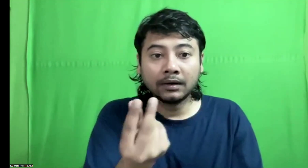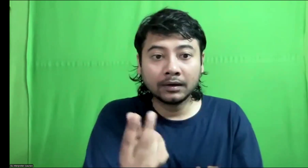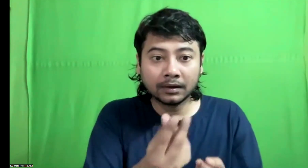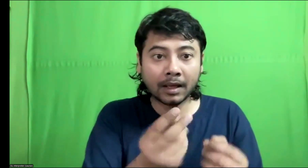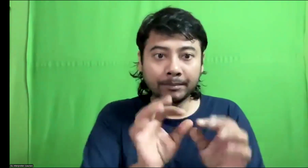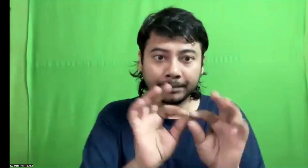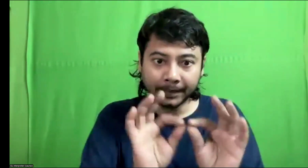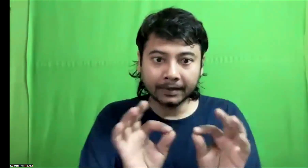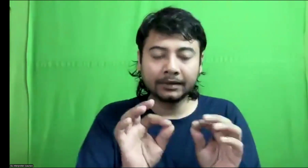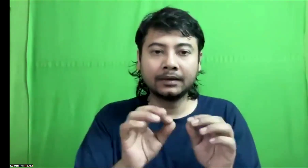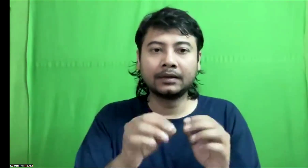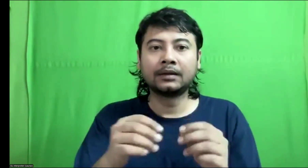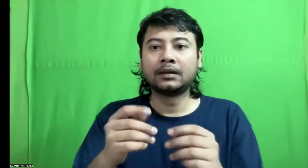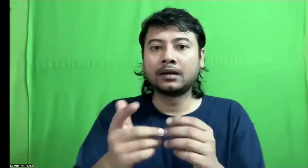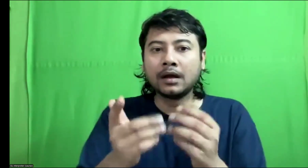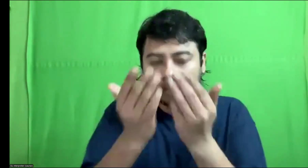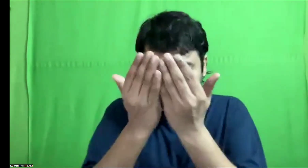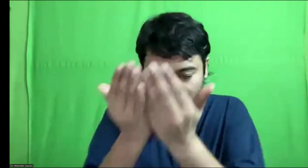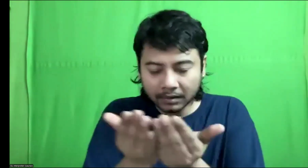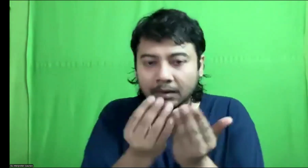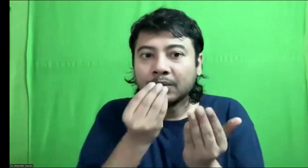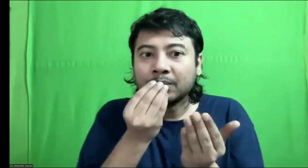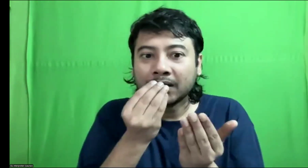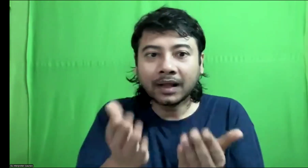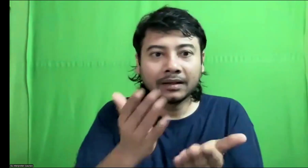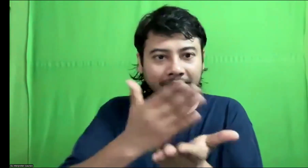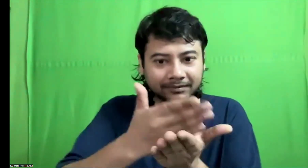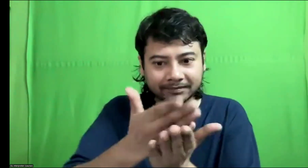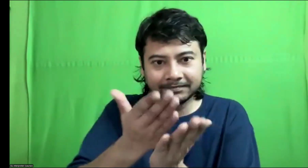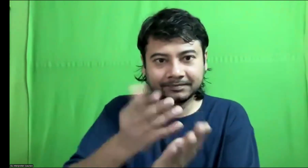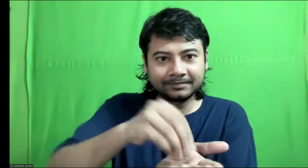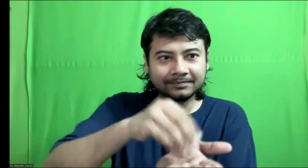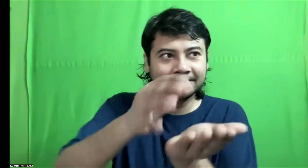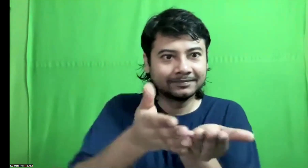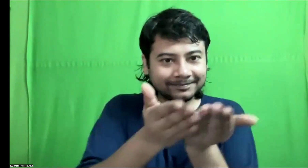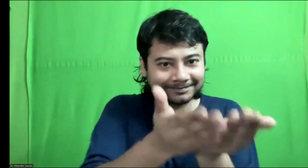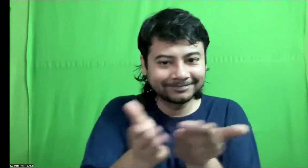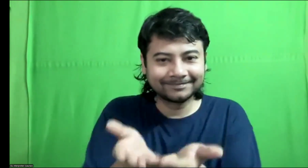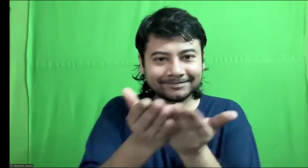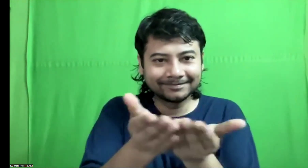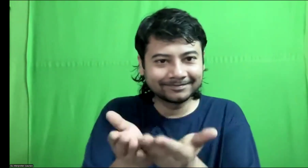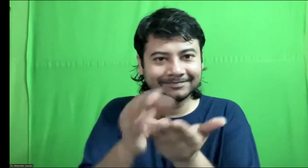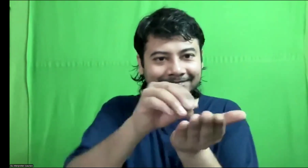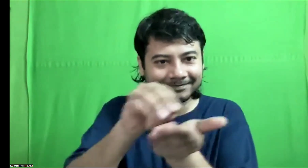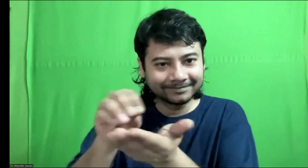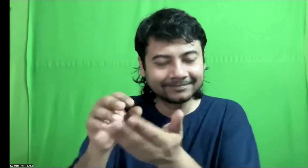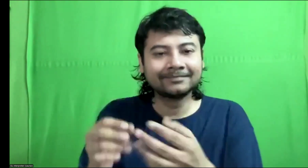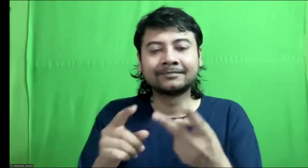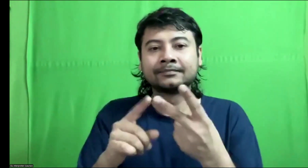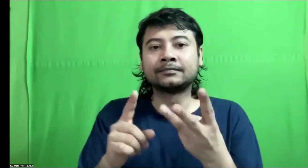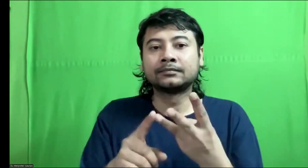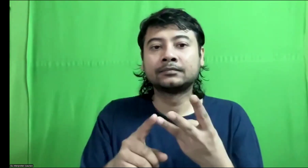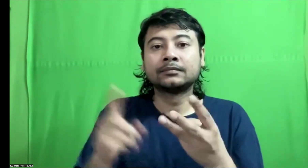because people don't know what you're doing, right? So for such a program, you would need a lot of support from each